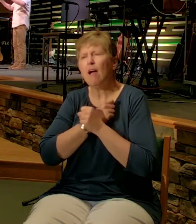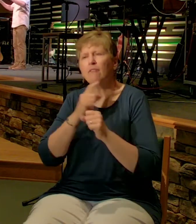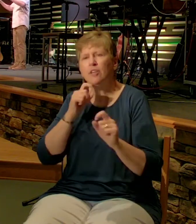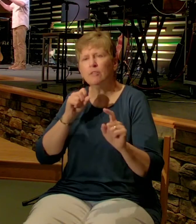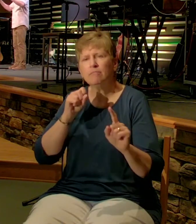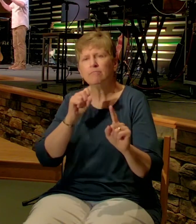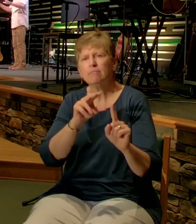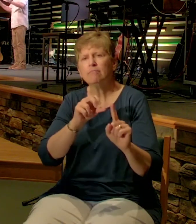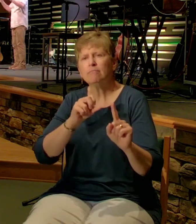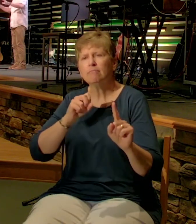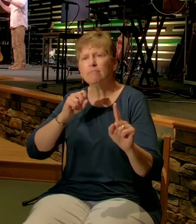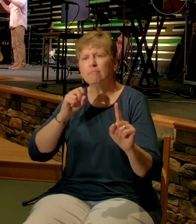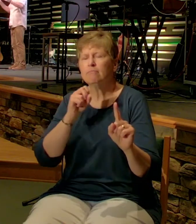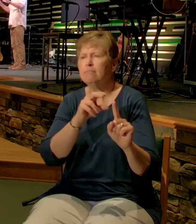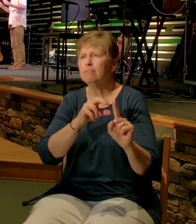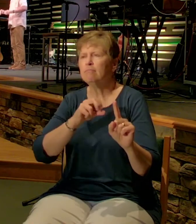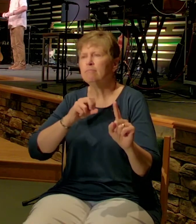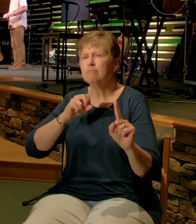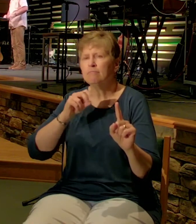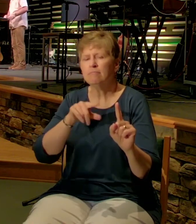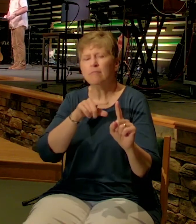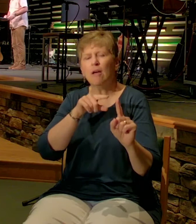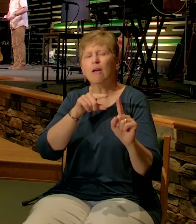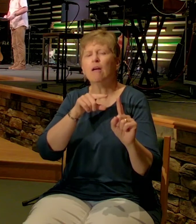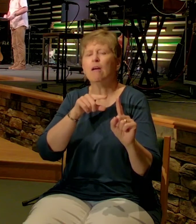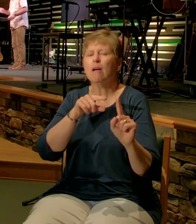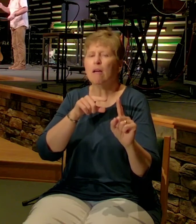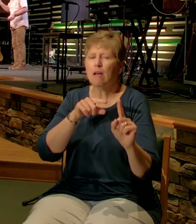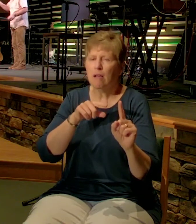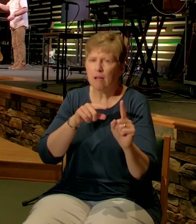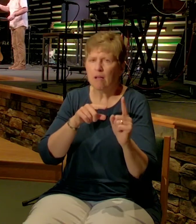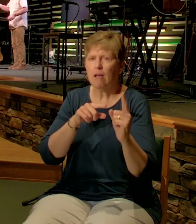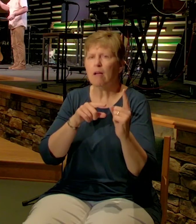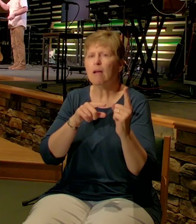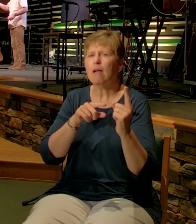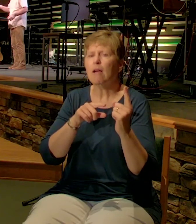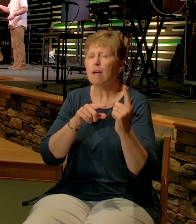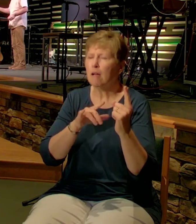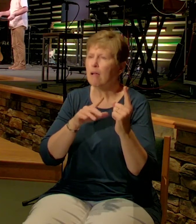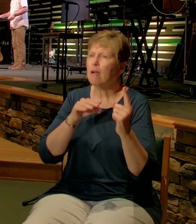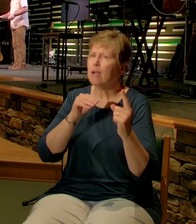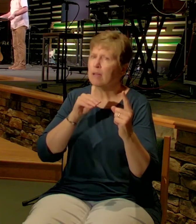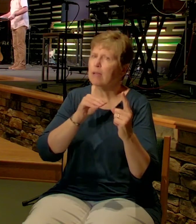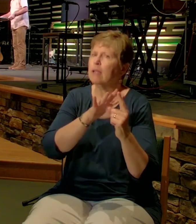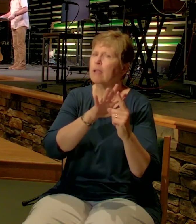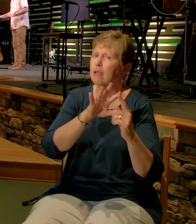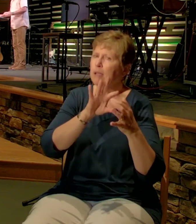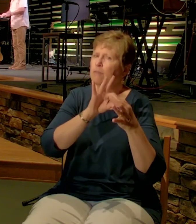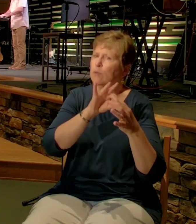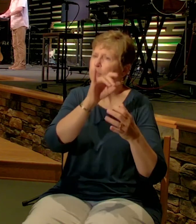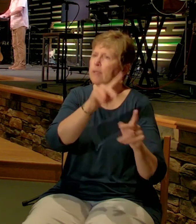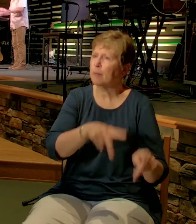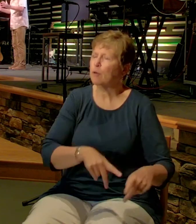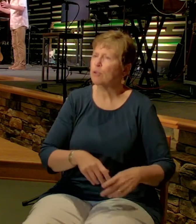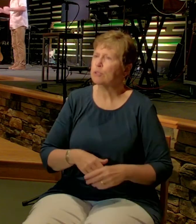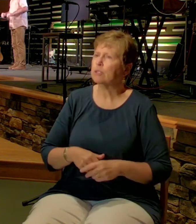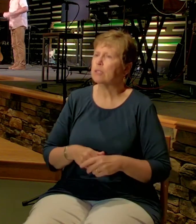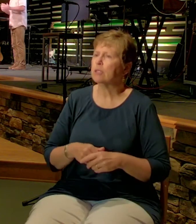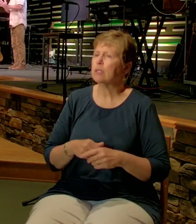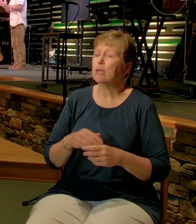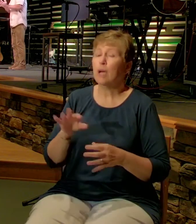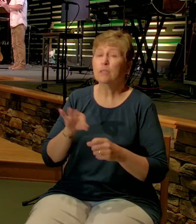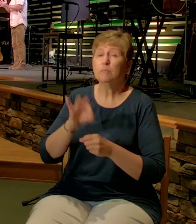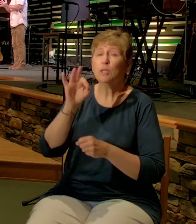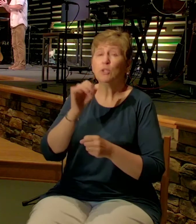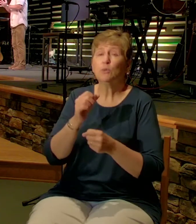has upon that relationship. And understand this morning that this first fruit mentioned in the Spirit-filled life is love,